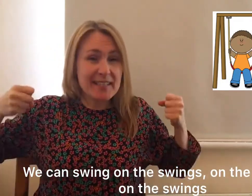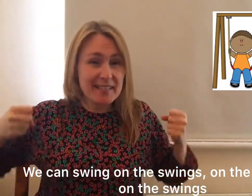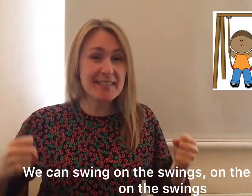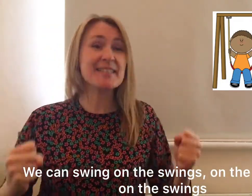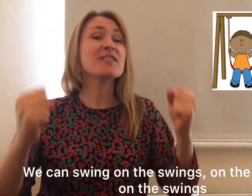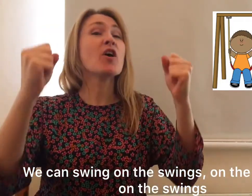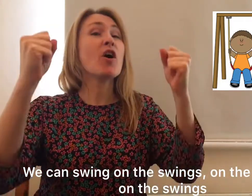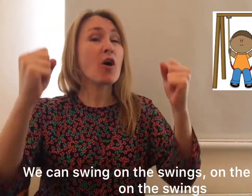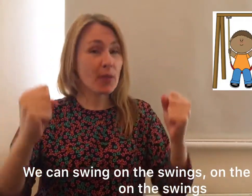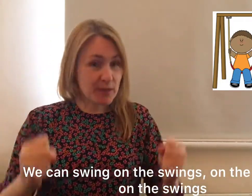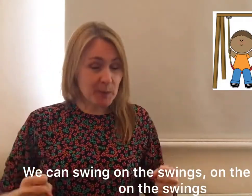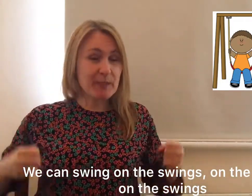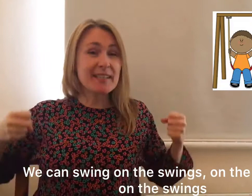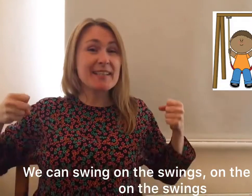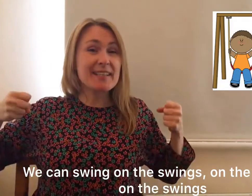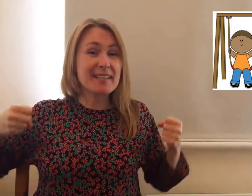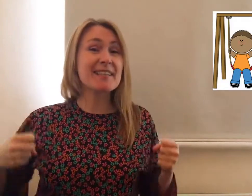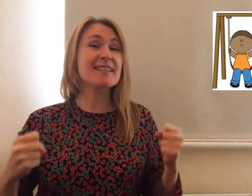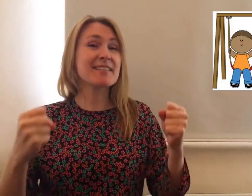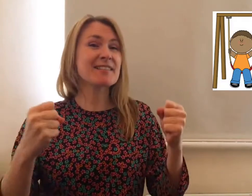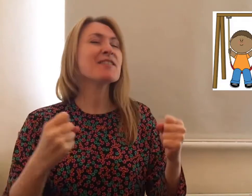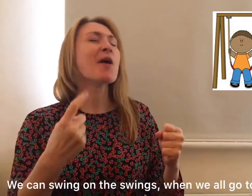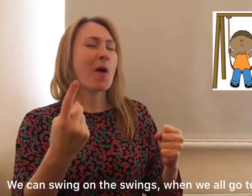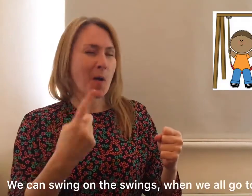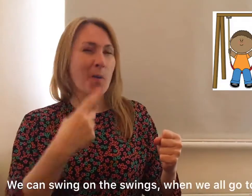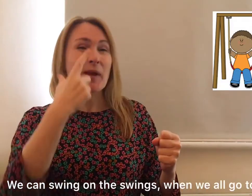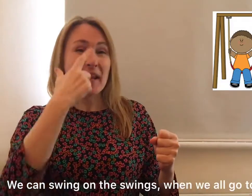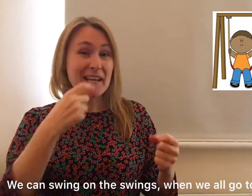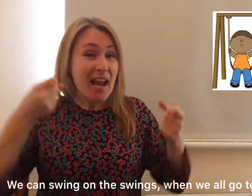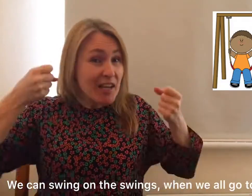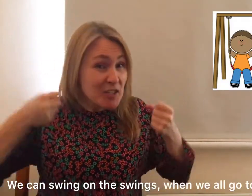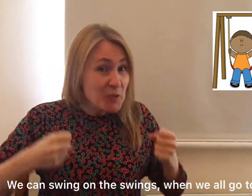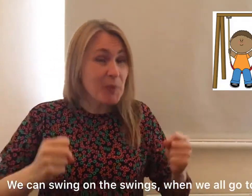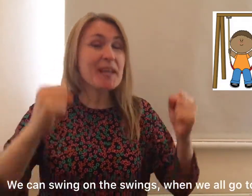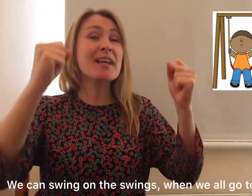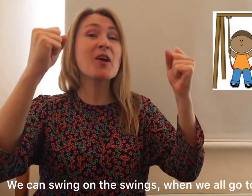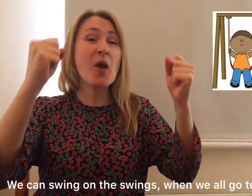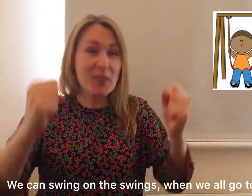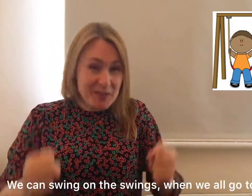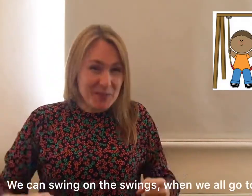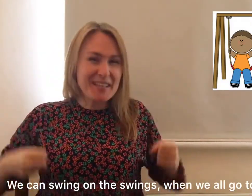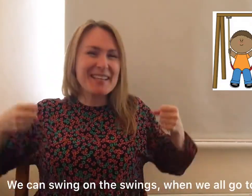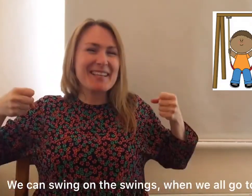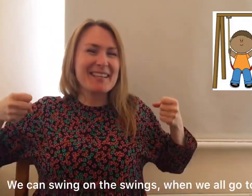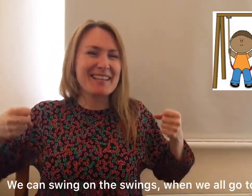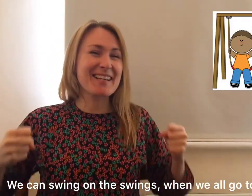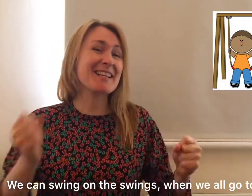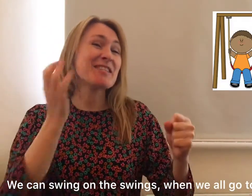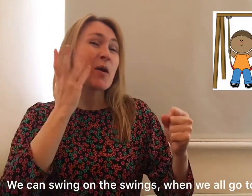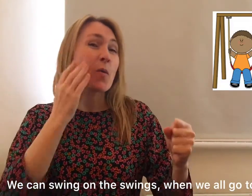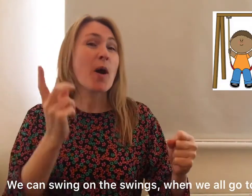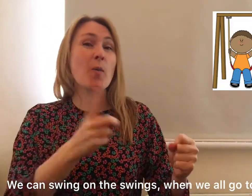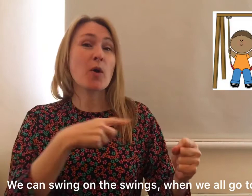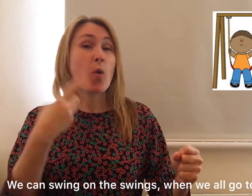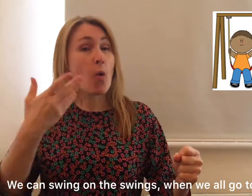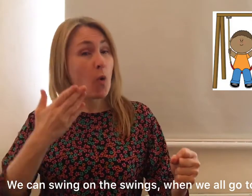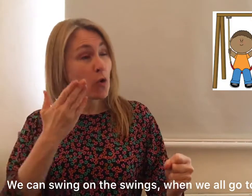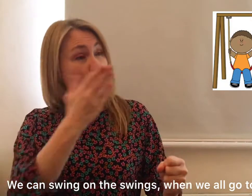on the swing We can swing on the swing, when we go to